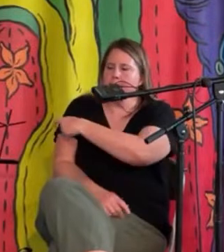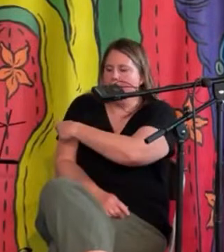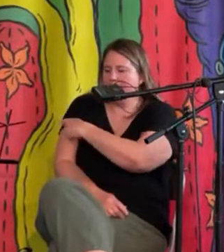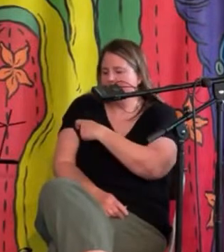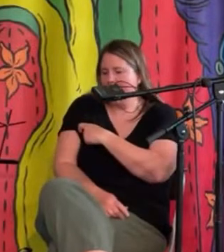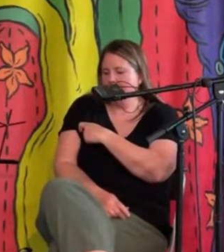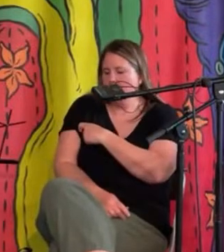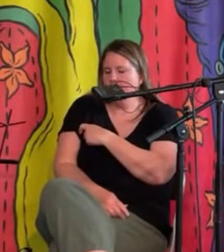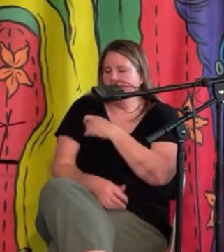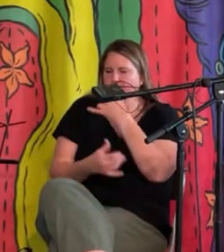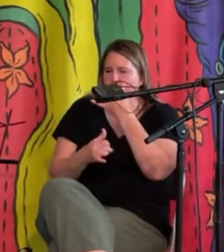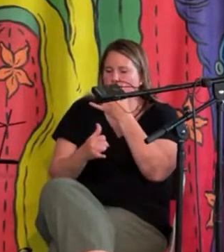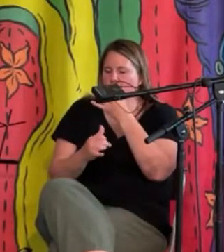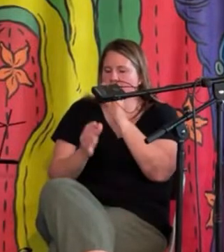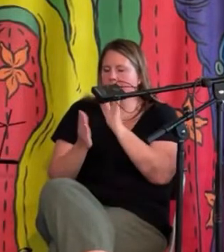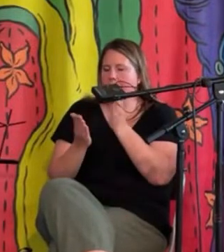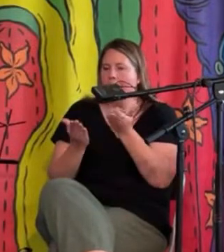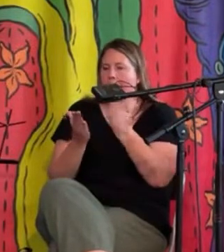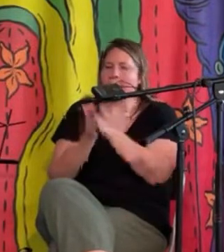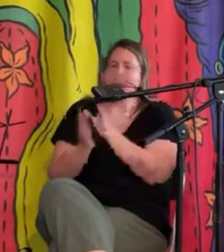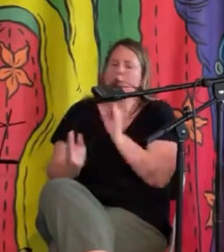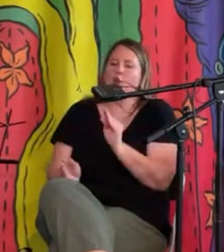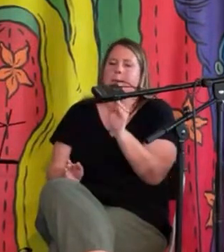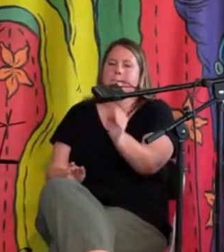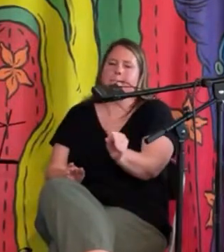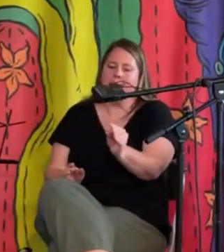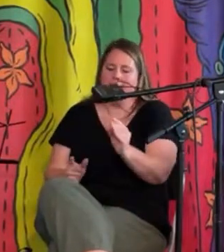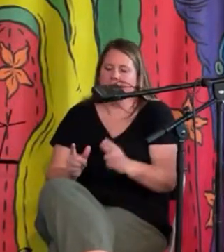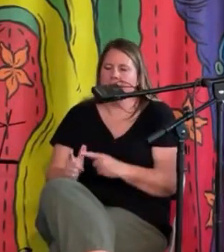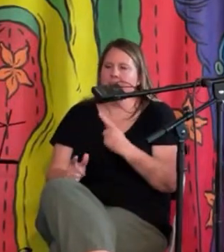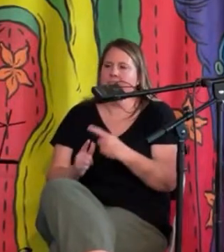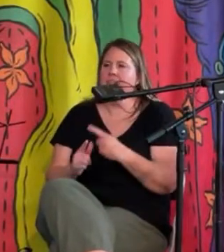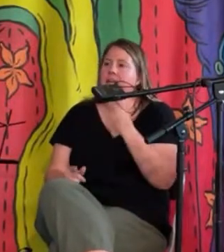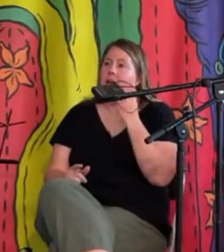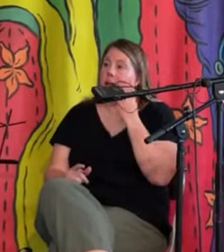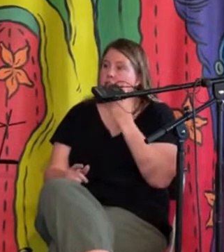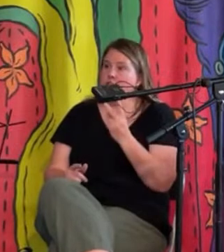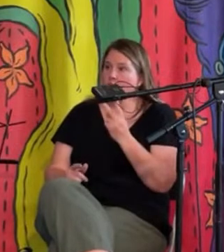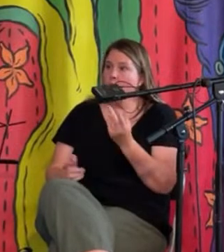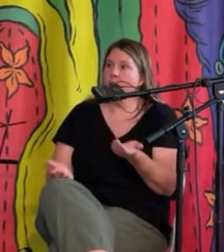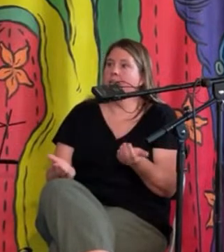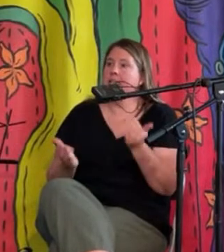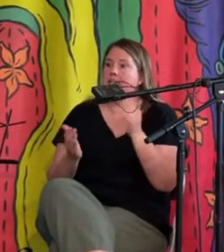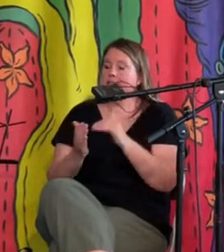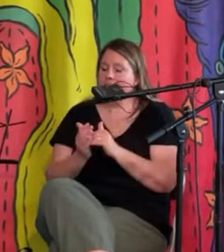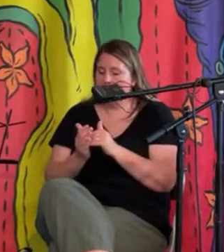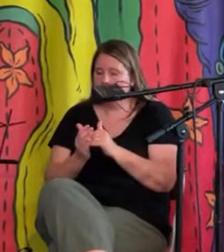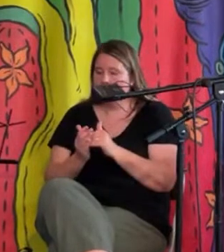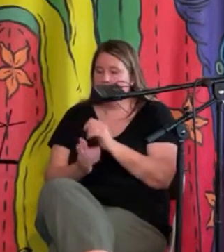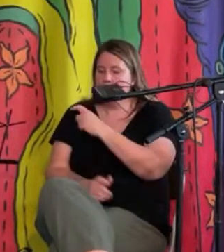foolishly put it back. And the next time I saw it was in a tattoo person's shop.